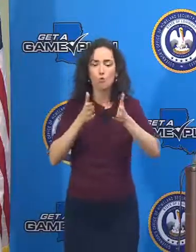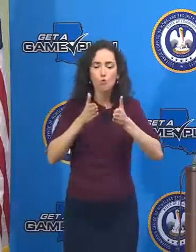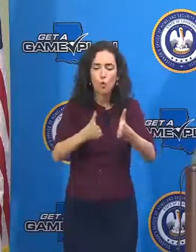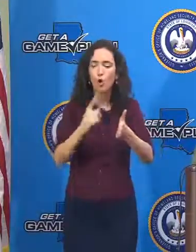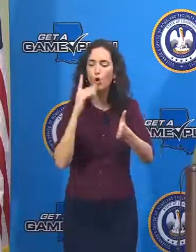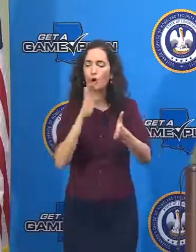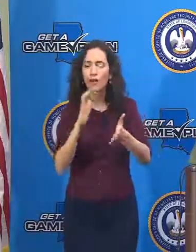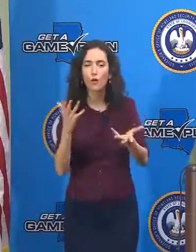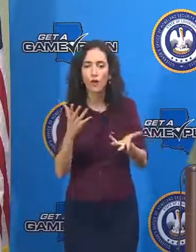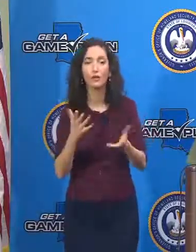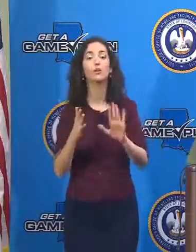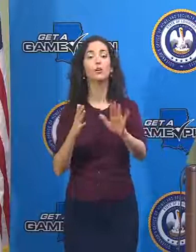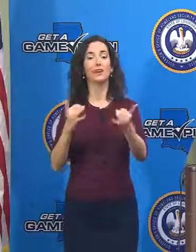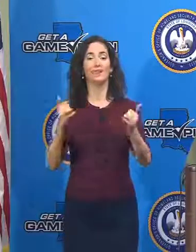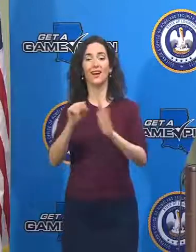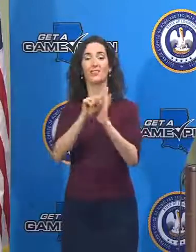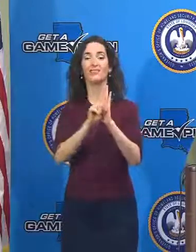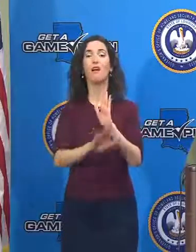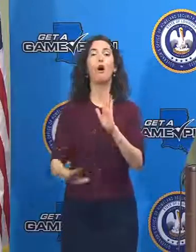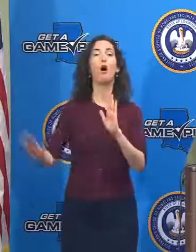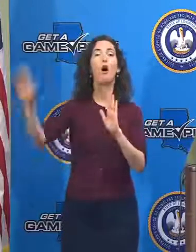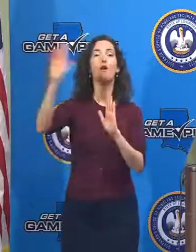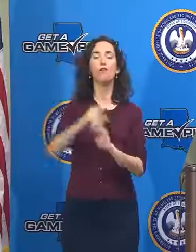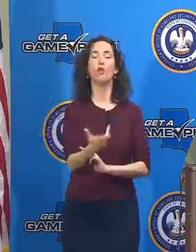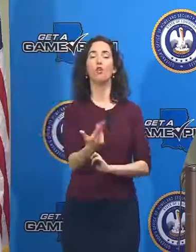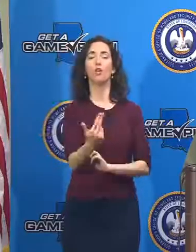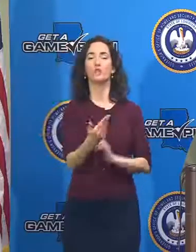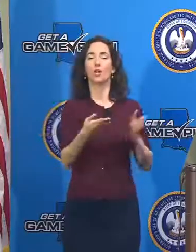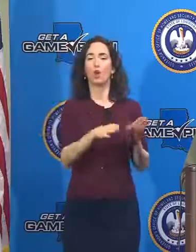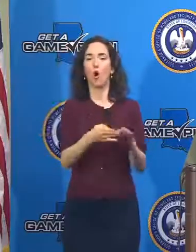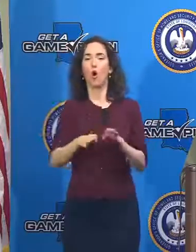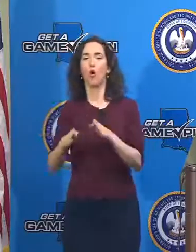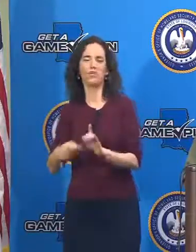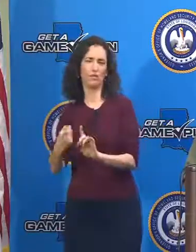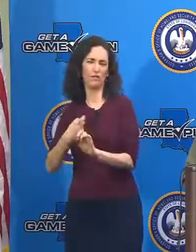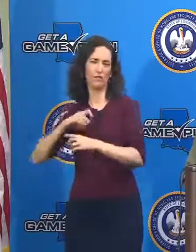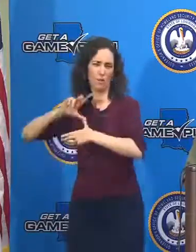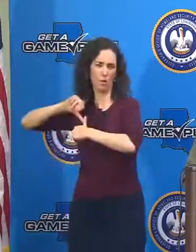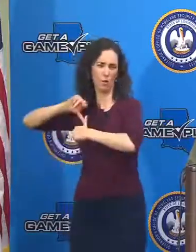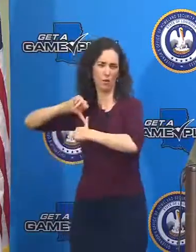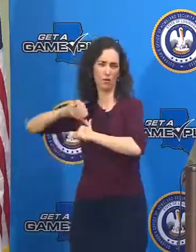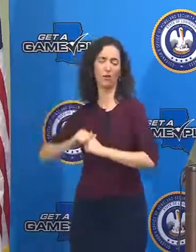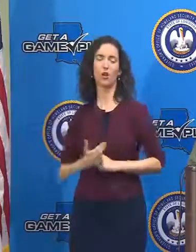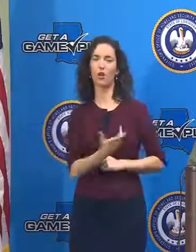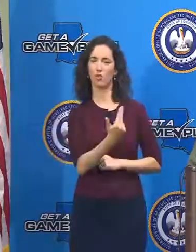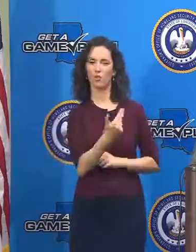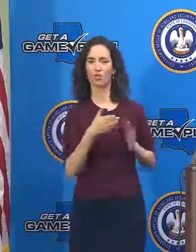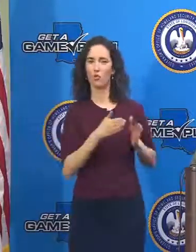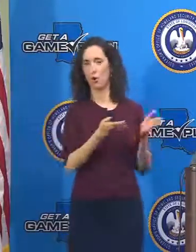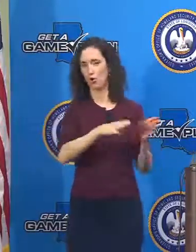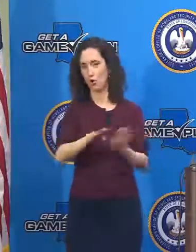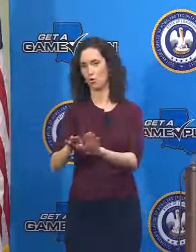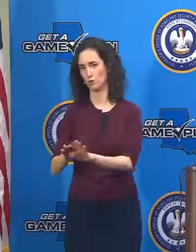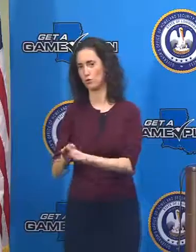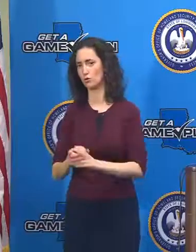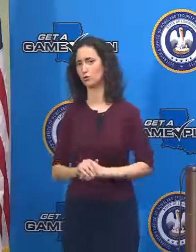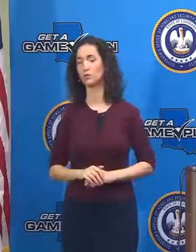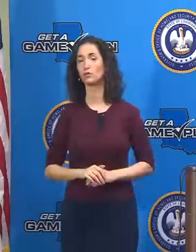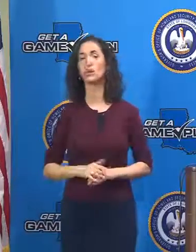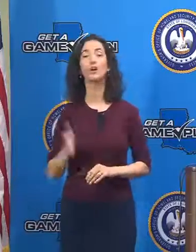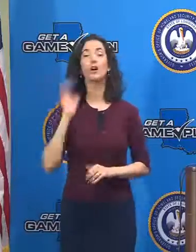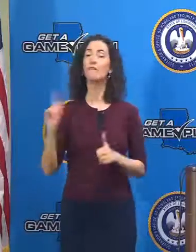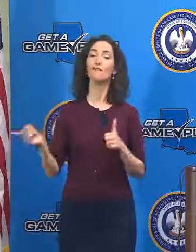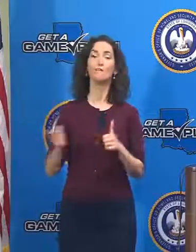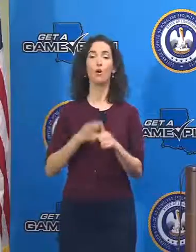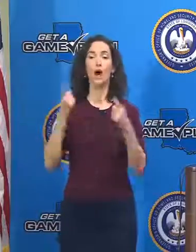13 closures across the entire state of Louisiana that were related to Ida. Initially, when the